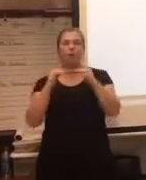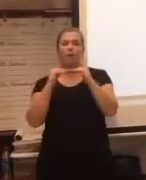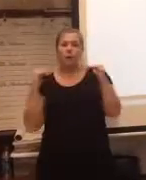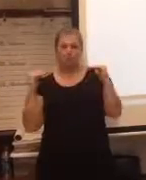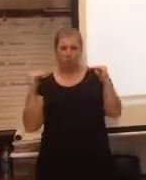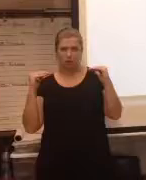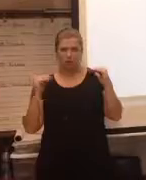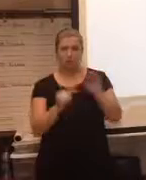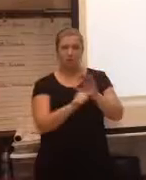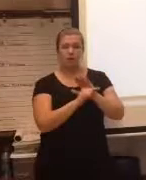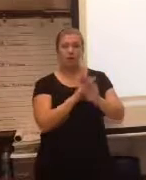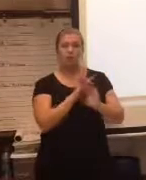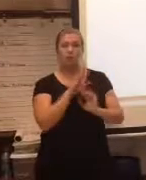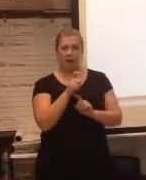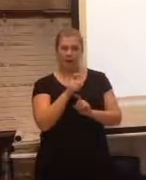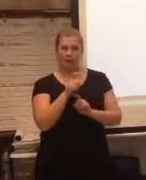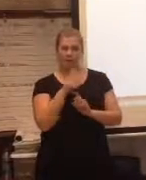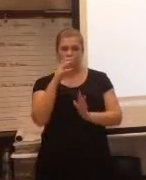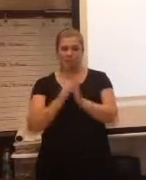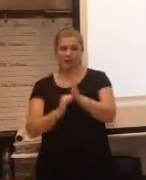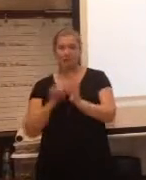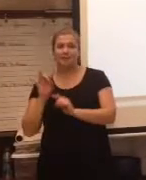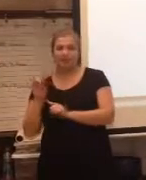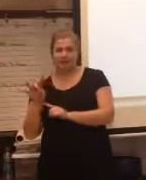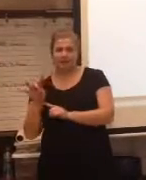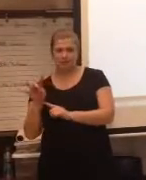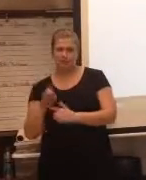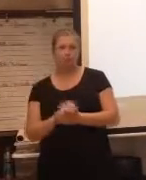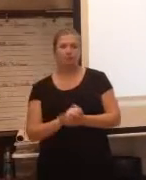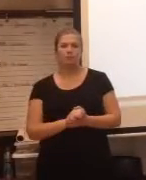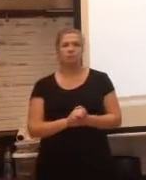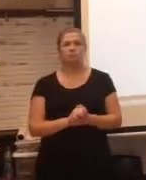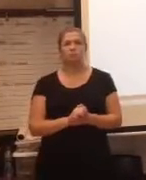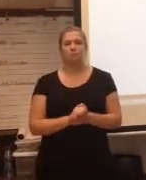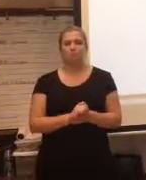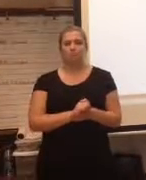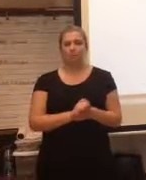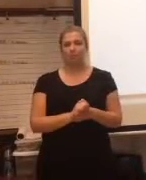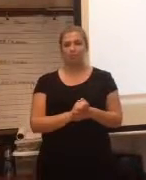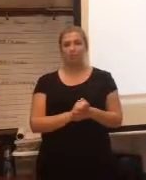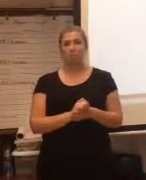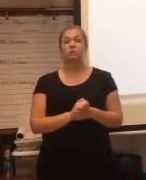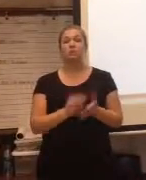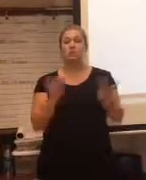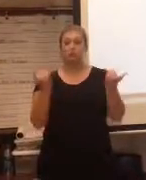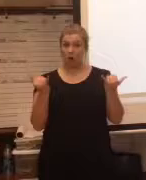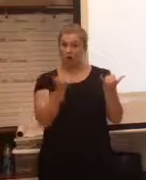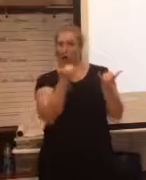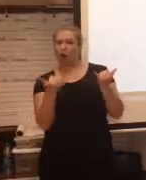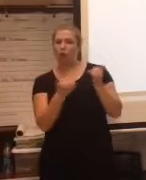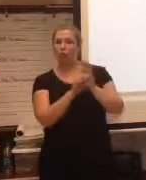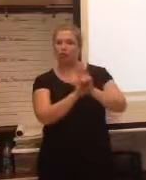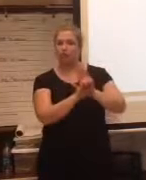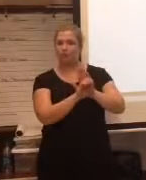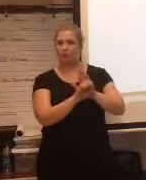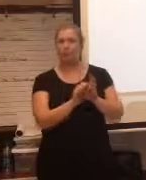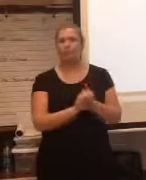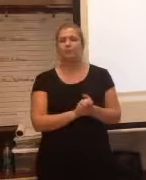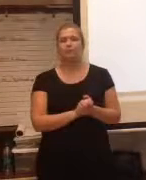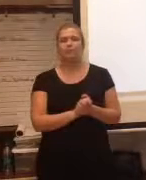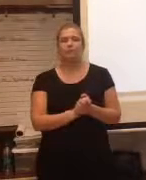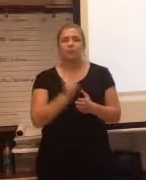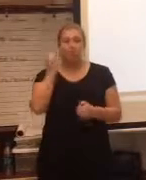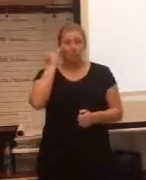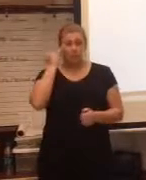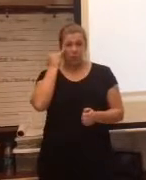to negative 4x minus 8. Let's take a look at another example. Let's say